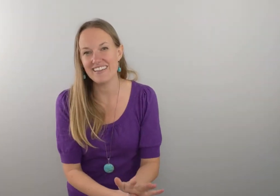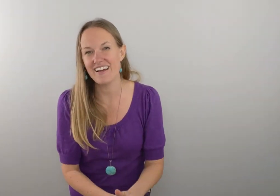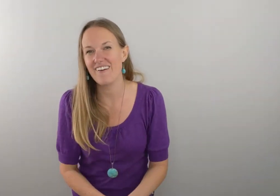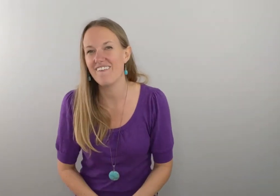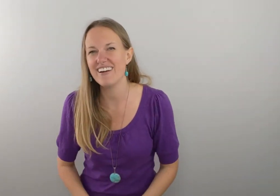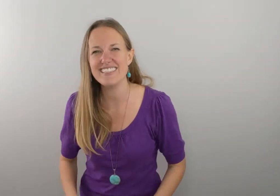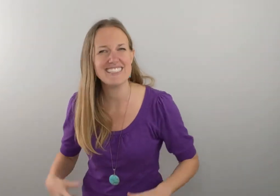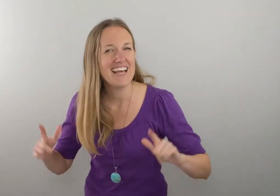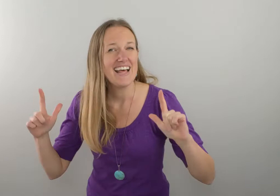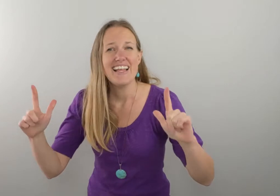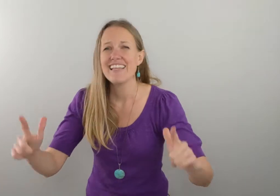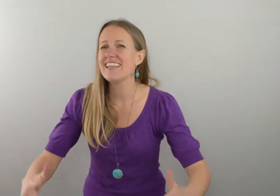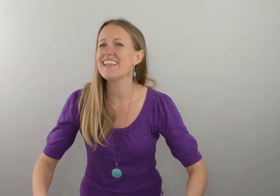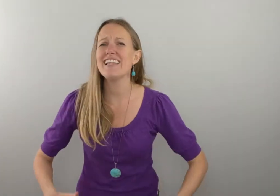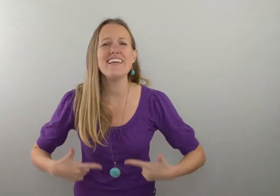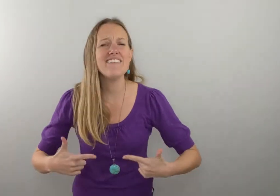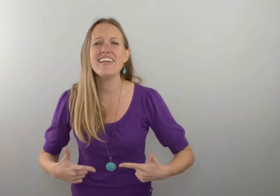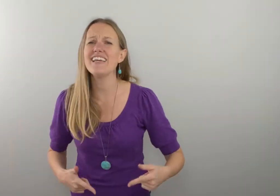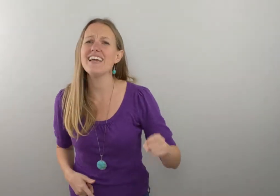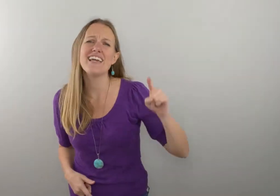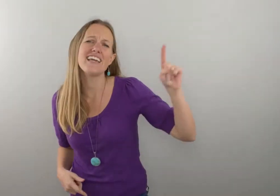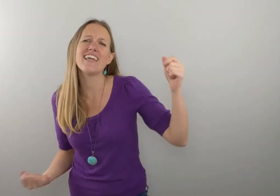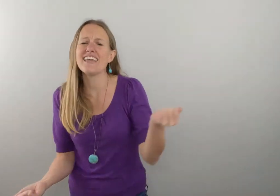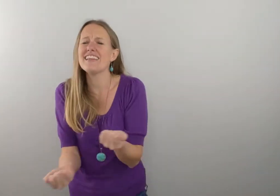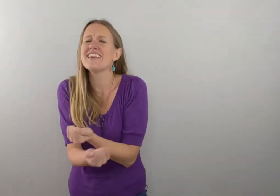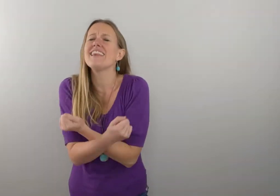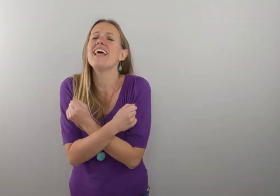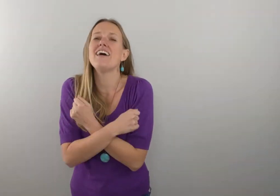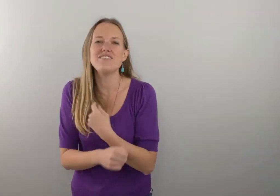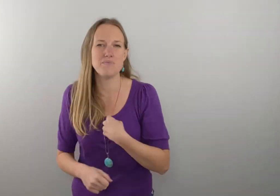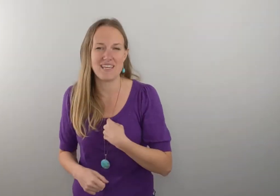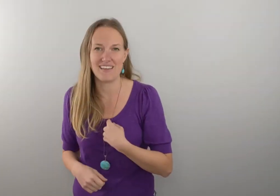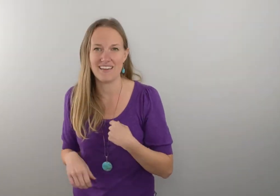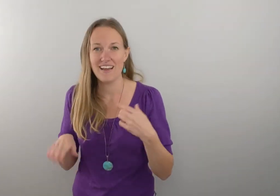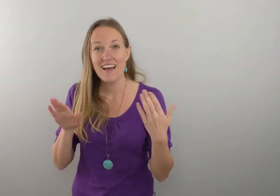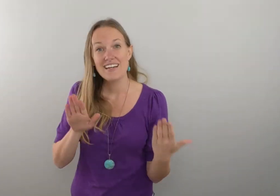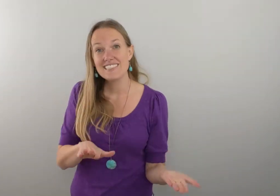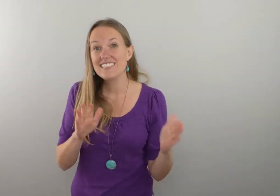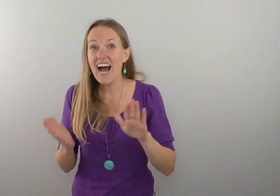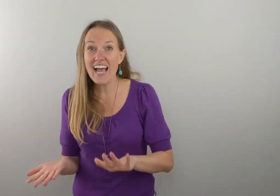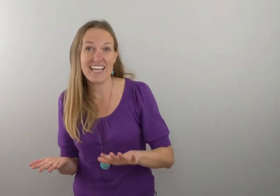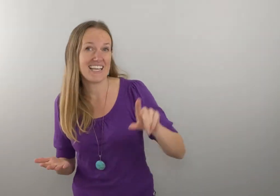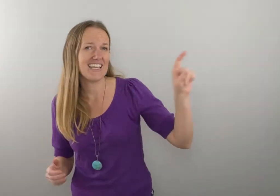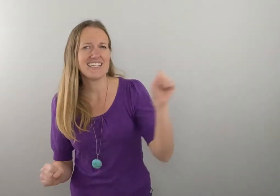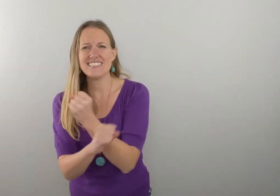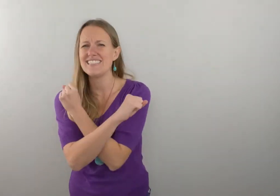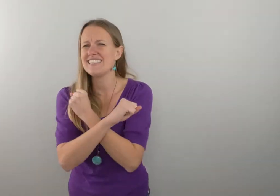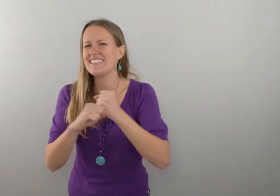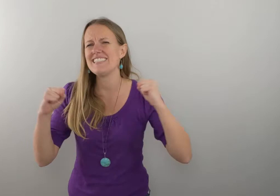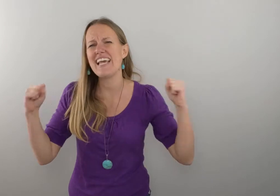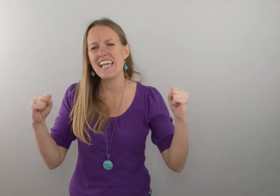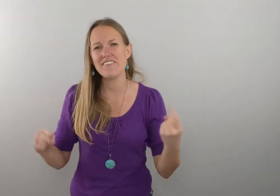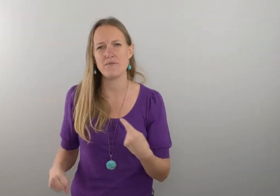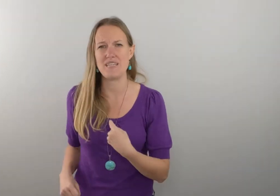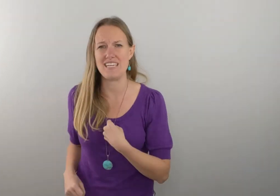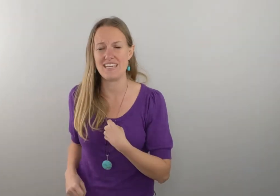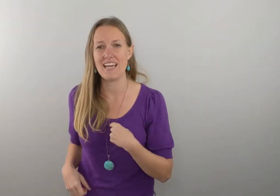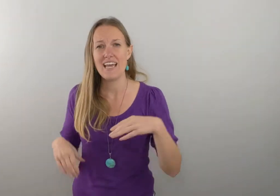that chorus. Living, he loved me. Dying, he saved me.